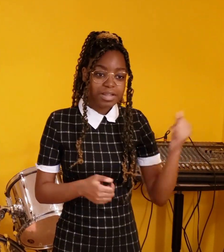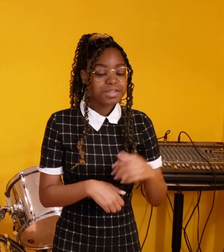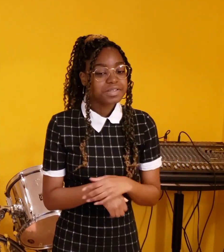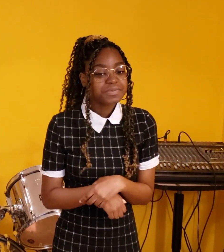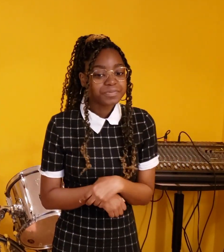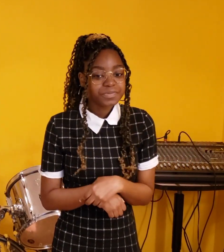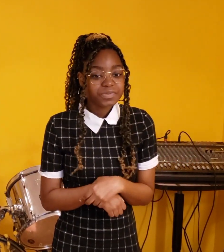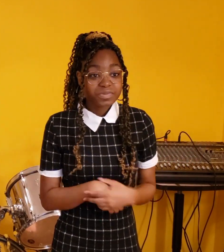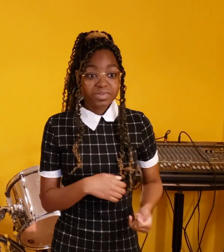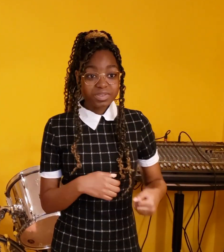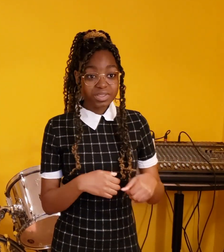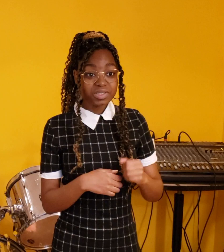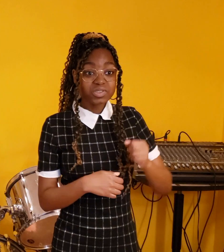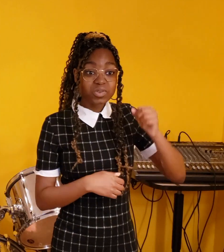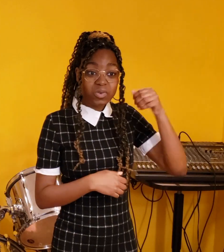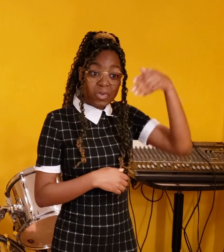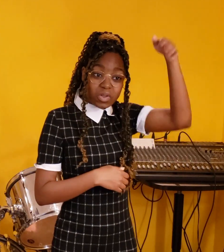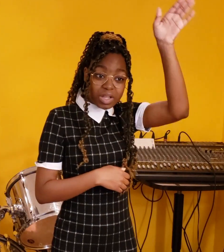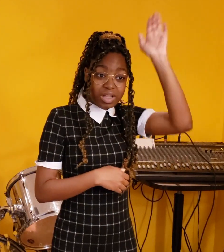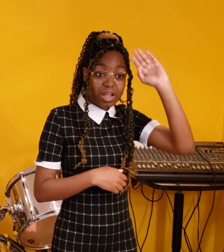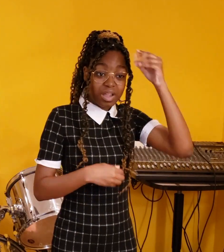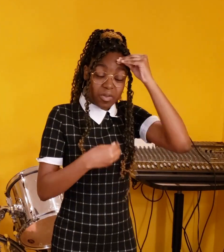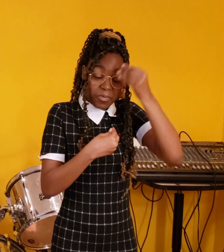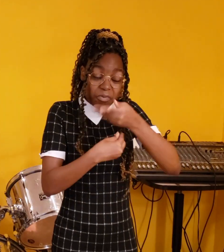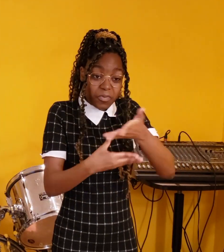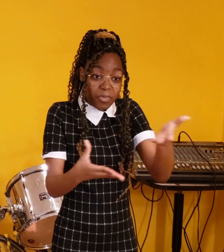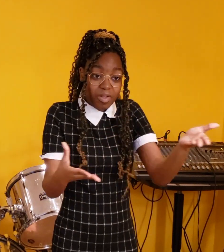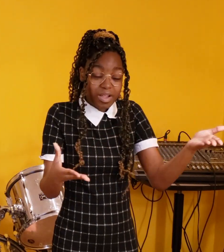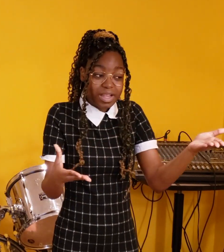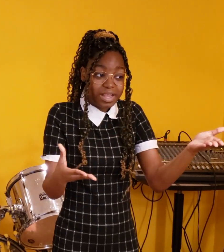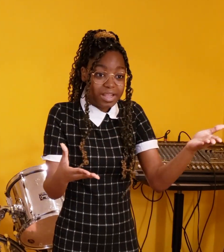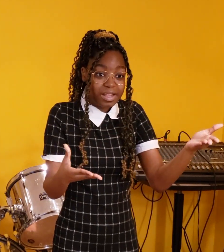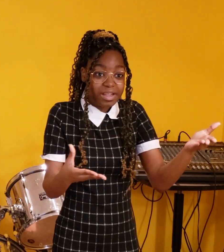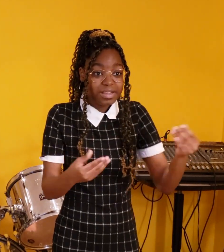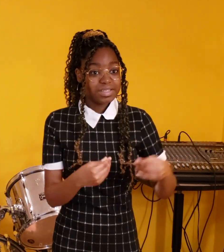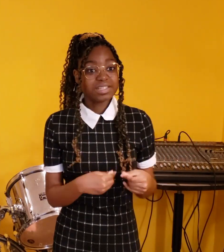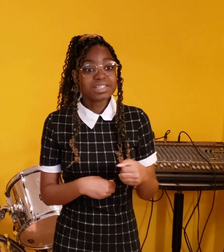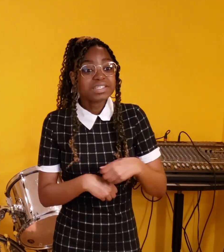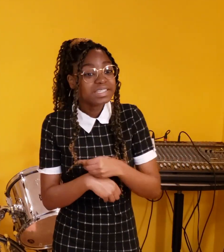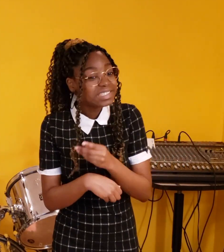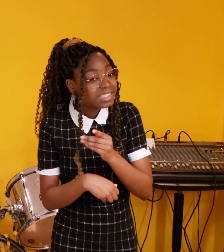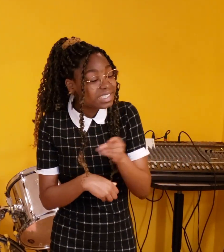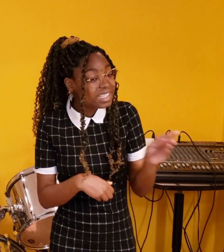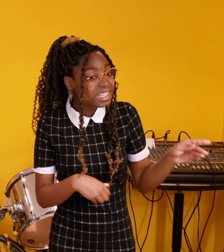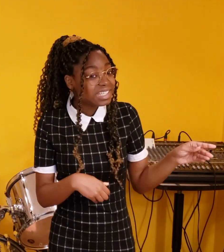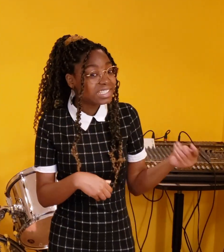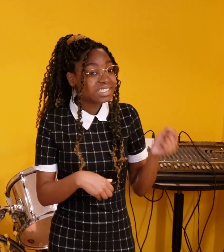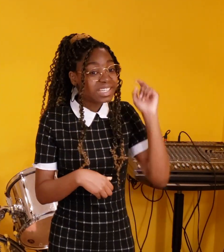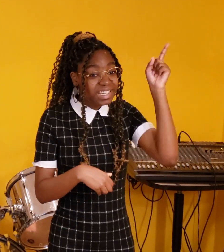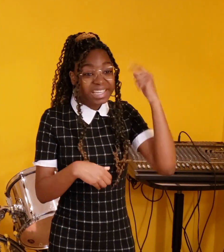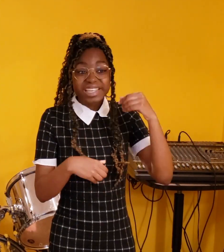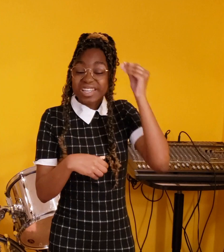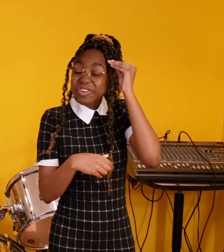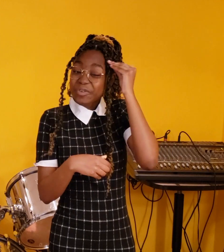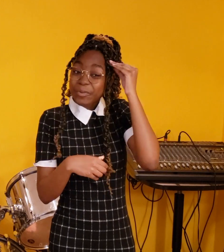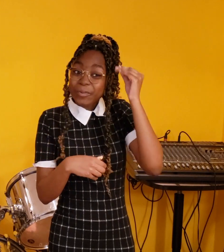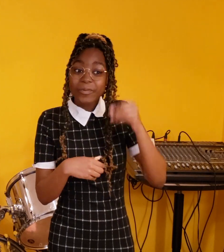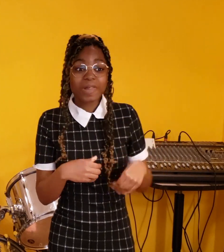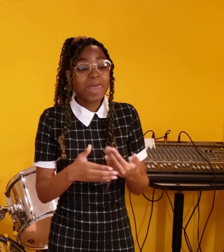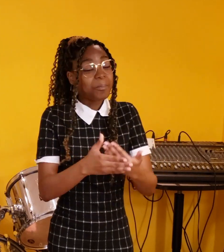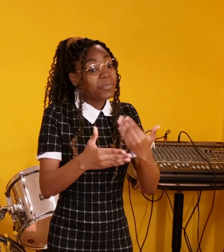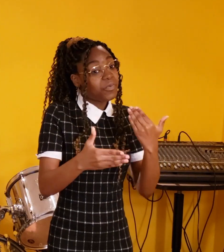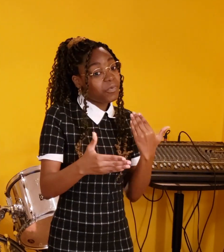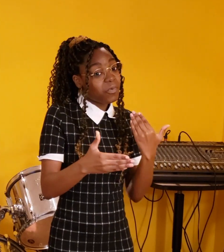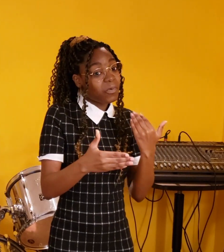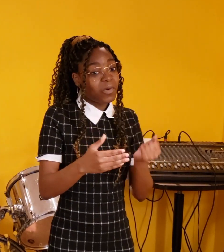before the ages for our glory. So 1 Corinthians 2 verse 7, I'm going to read it again. 1 Corinthians 2 verse 7 says,